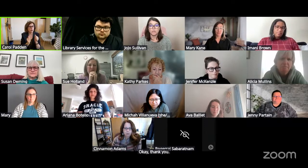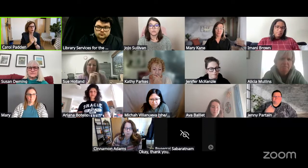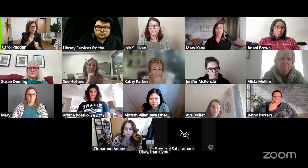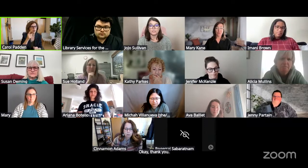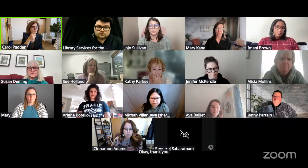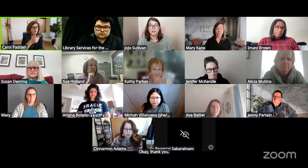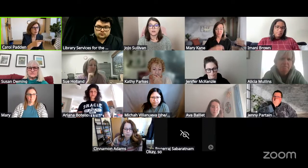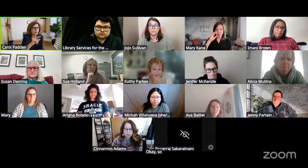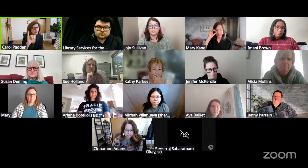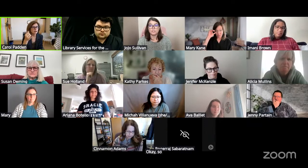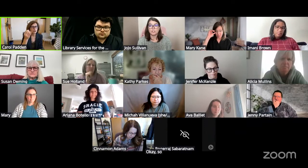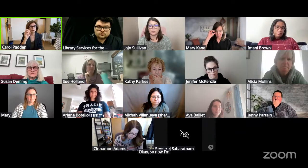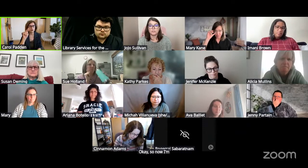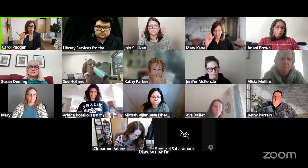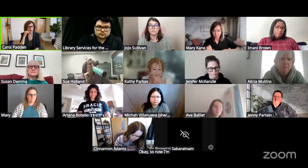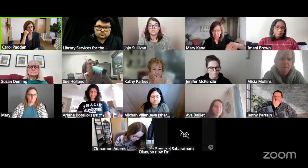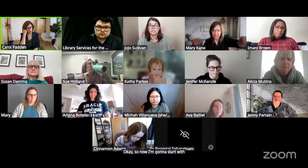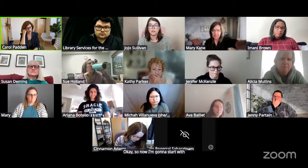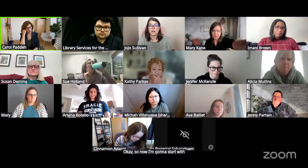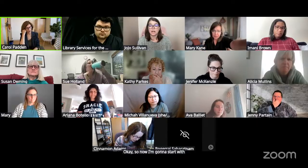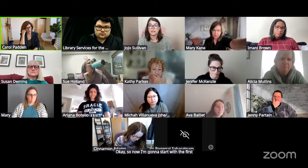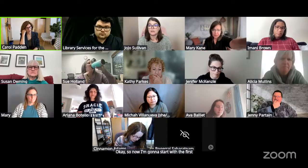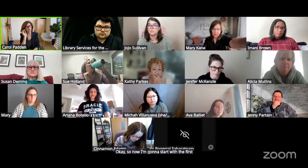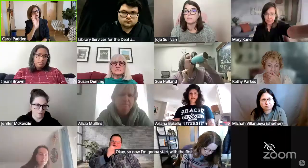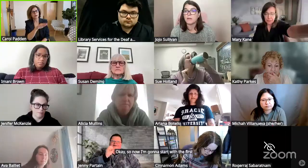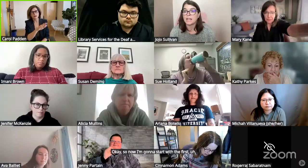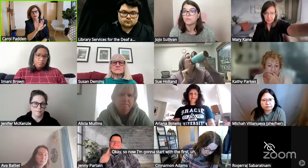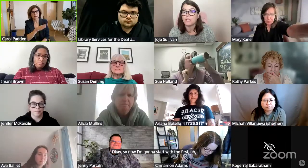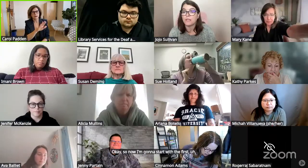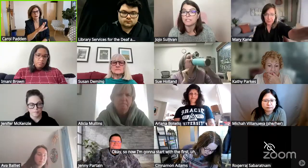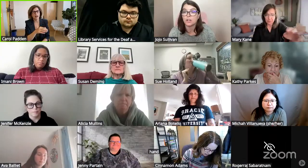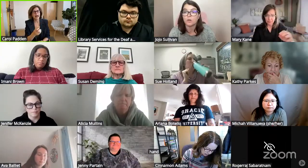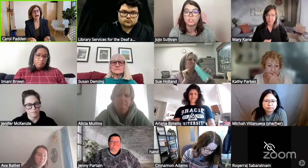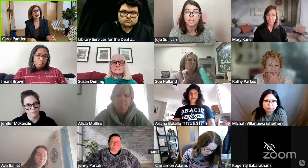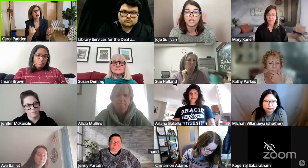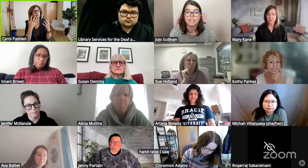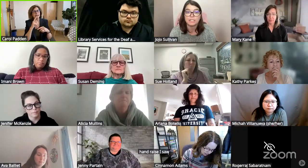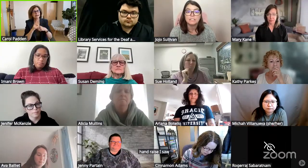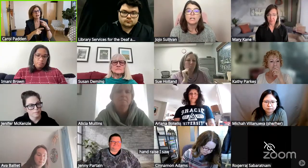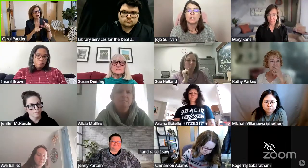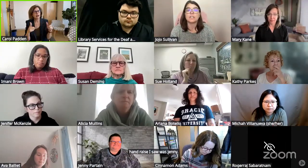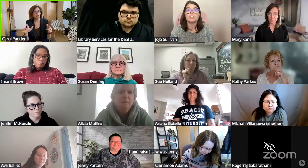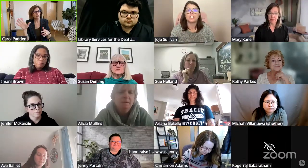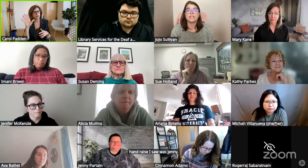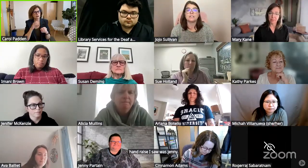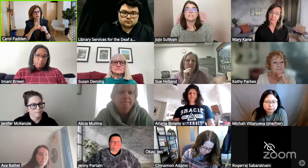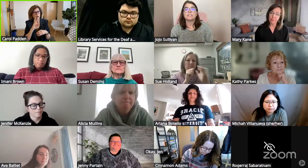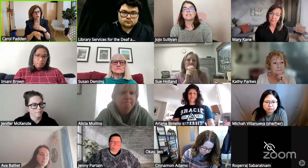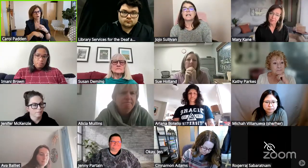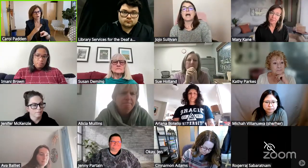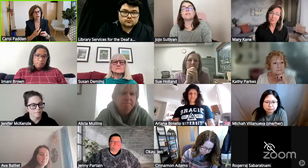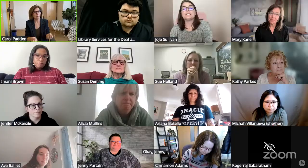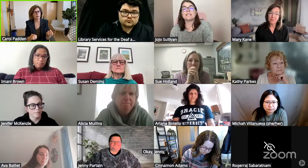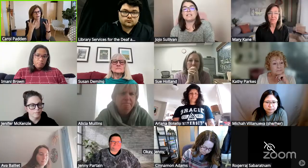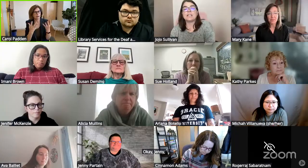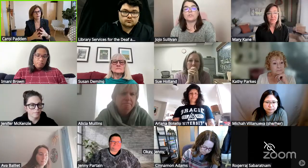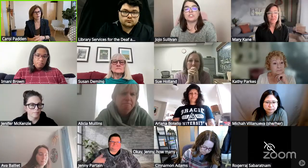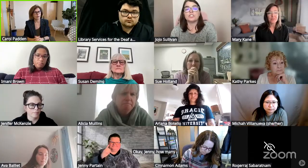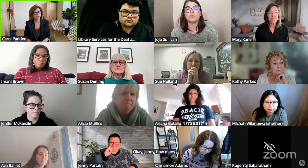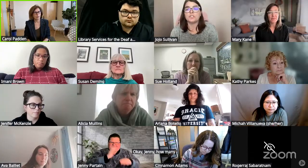Okay, so now I'm going to start with the first hand raise I saw was Jenny. Okay, Jenny, how many sign languages do you think there are